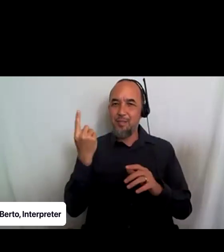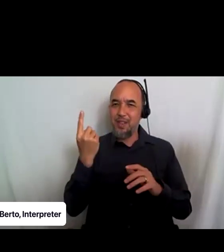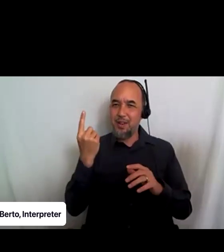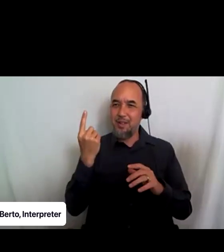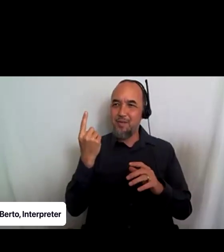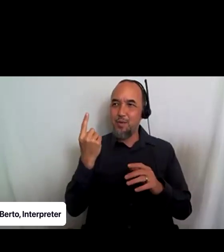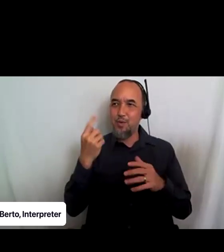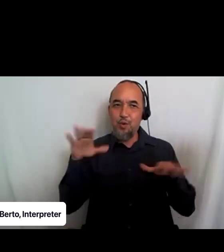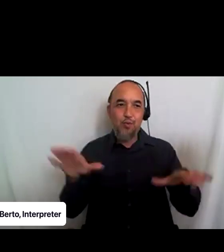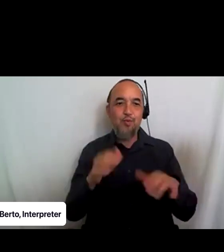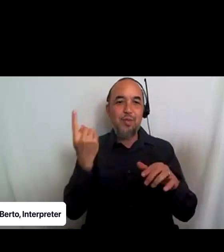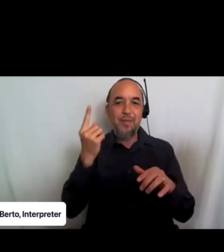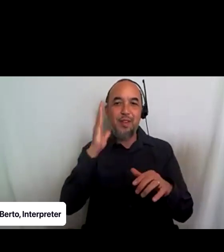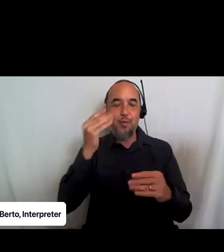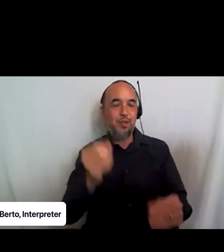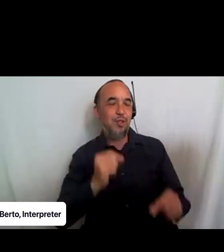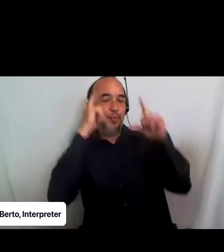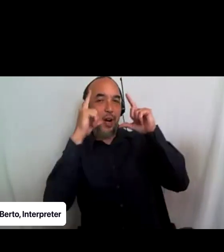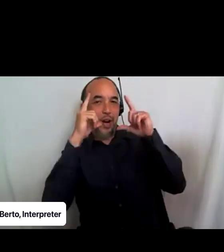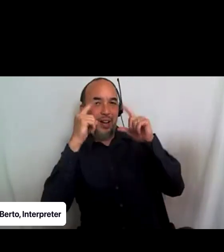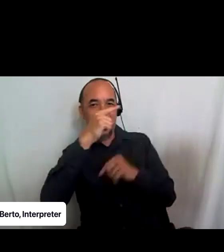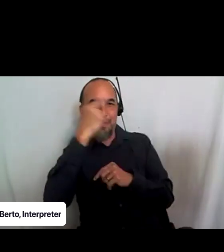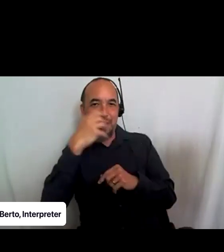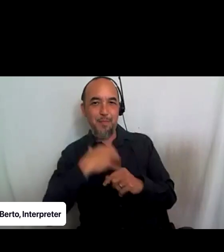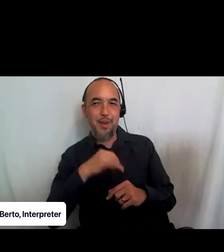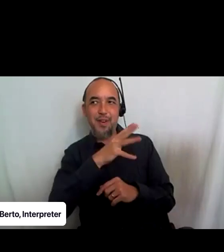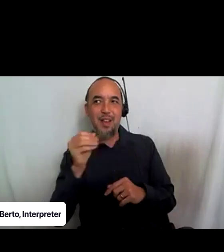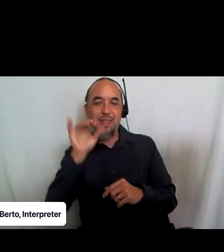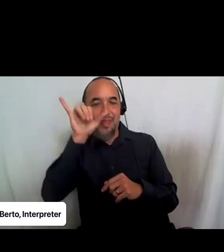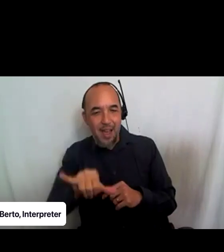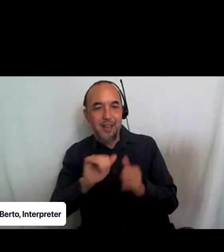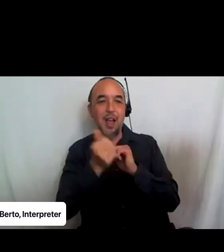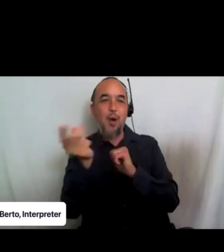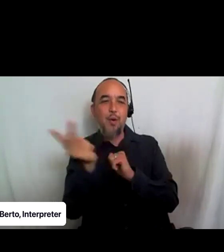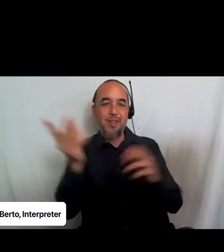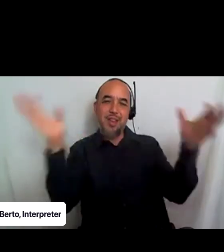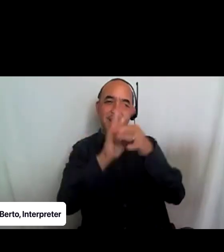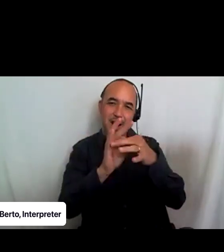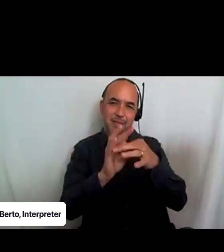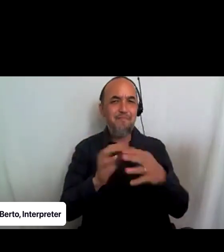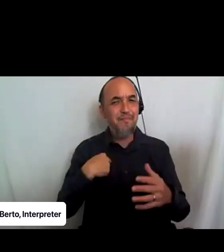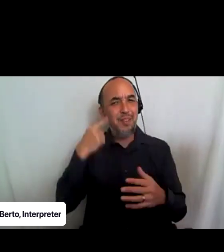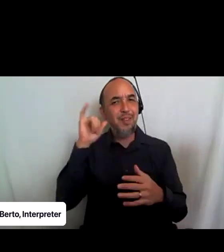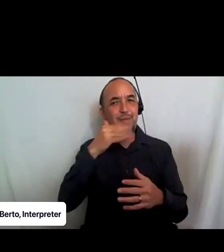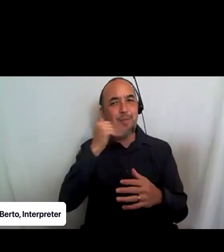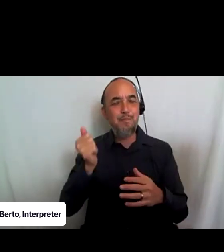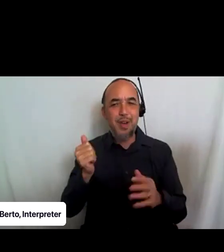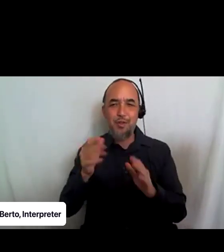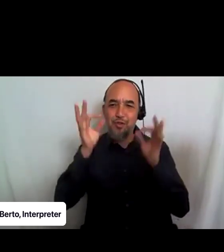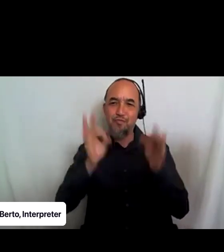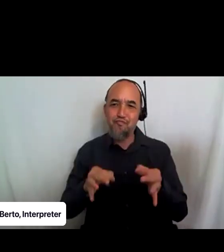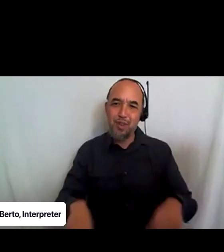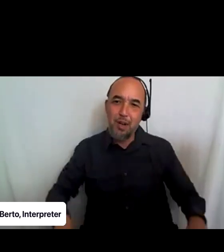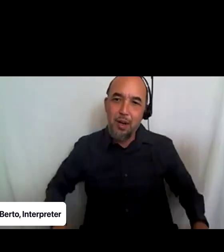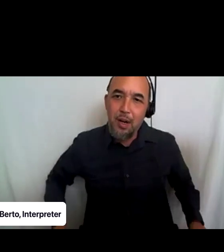plank. Um, and then that they connect on that thrill at the end of the episode. I thought was a better choice. All right, let me just show